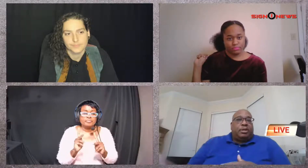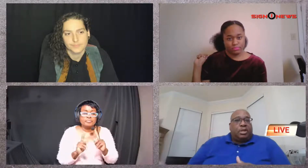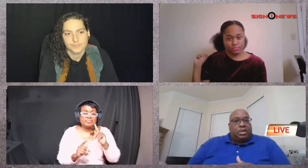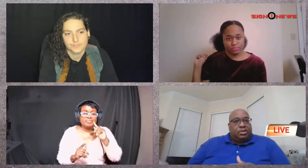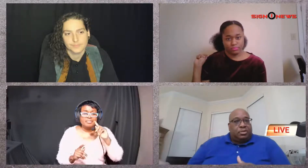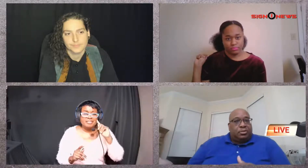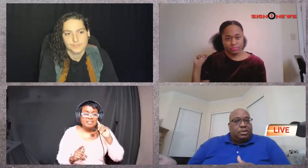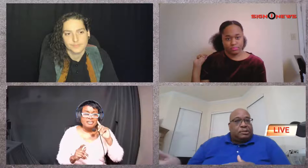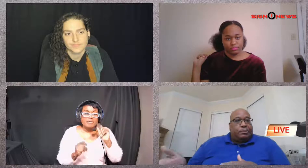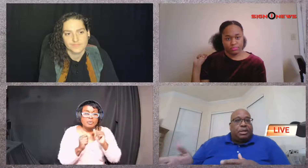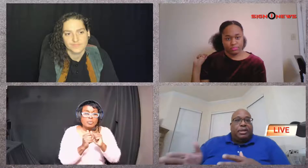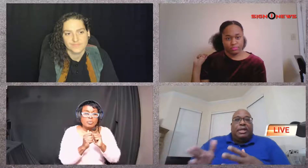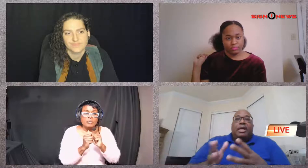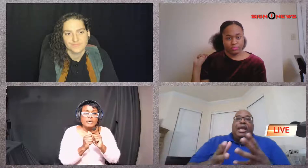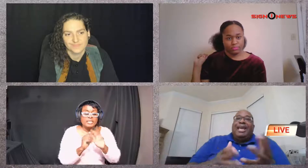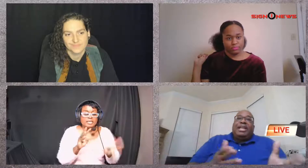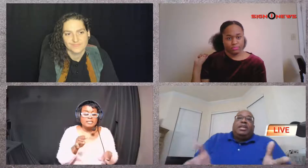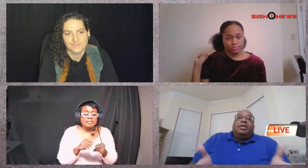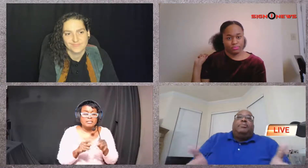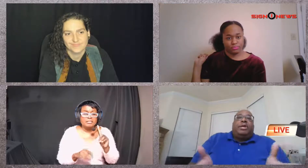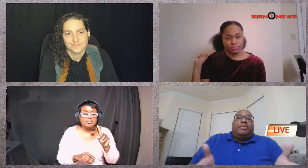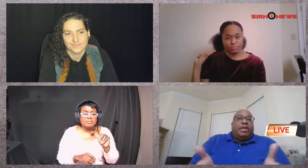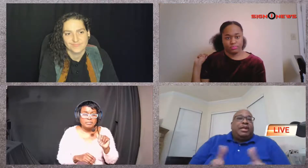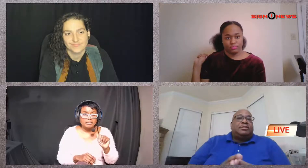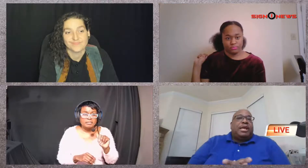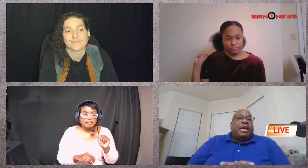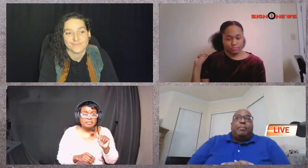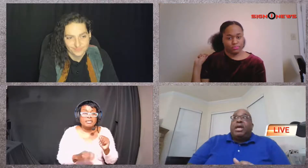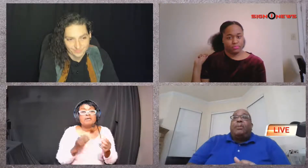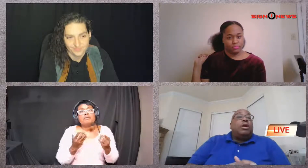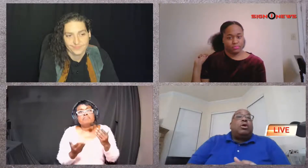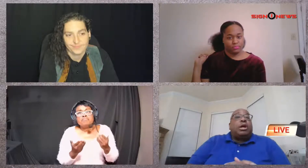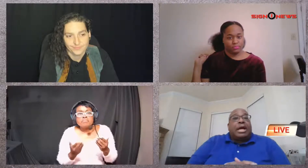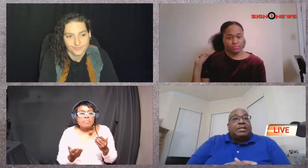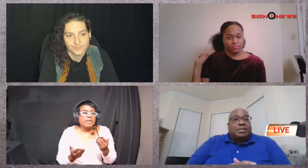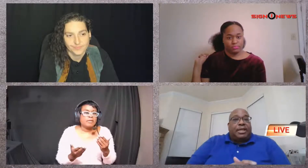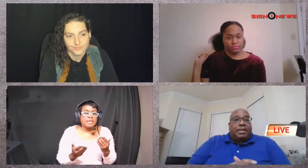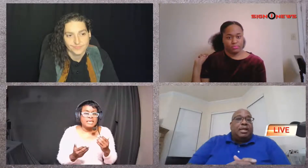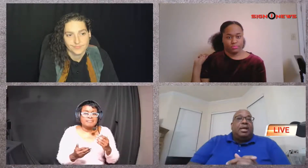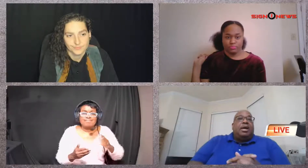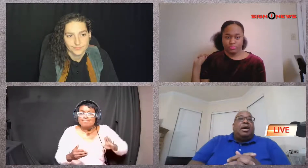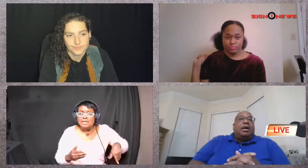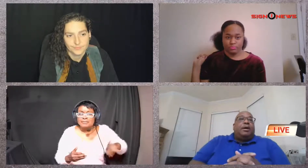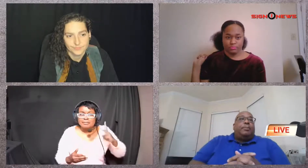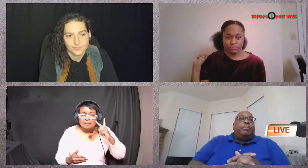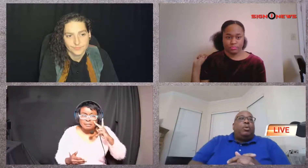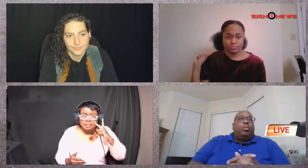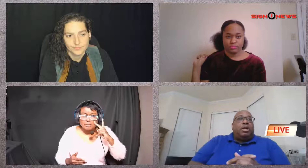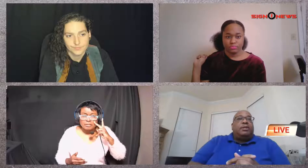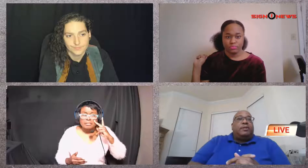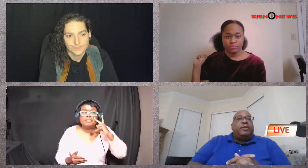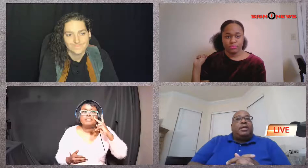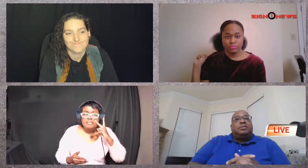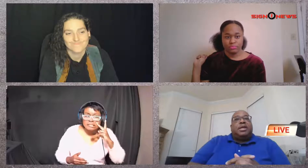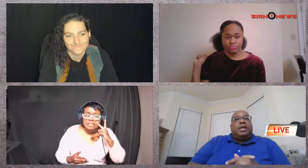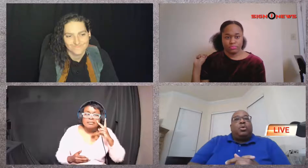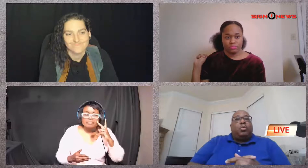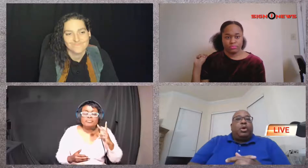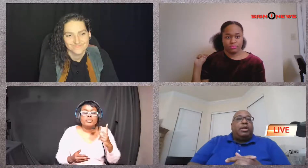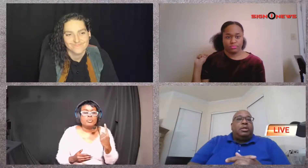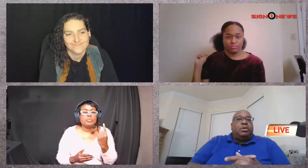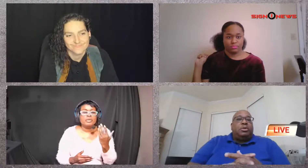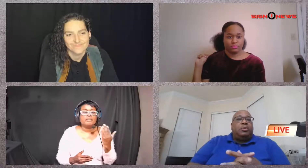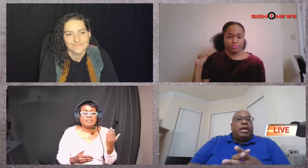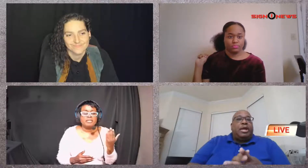deaf with an additional disability. And it could be things that maybe are not seen. But one of the things